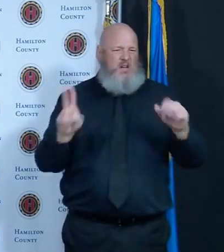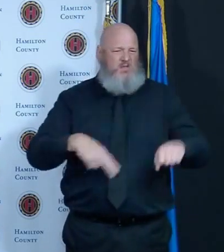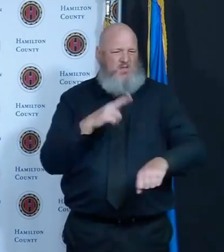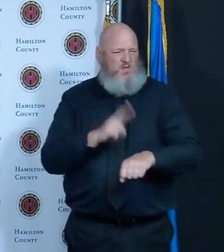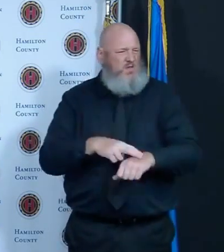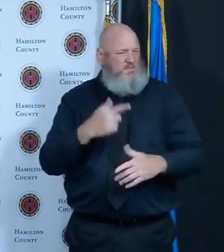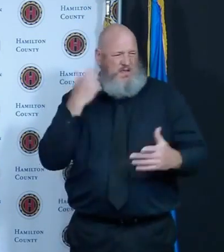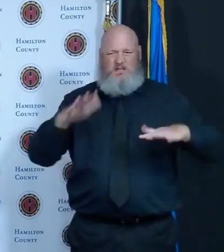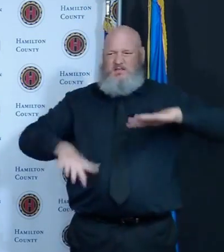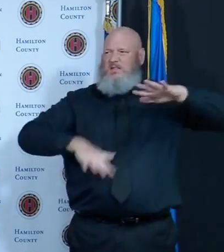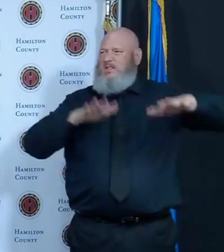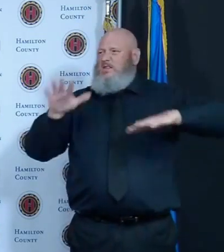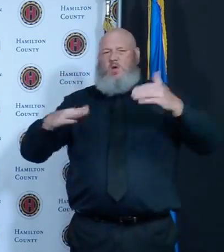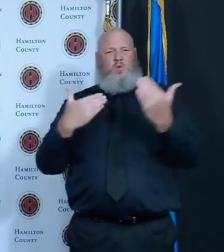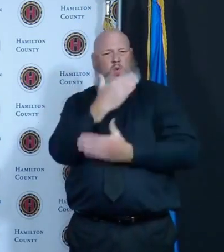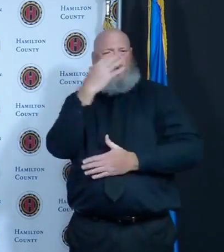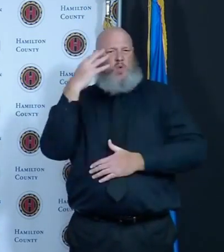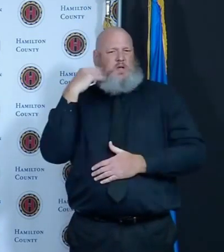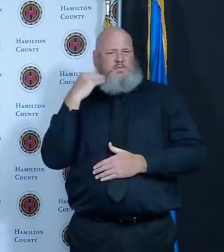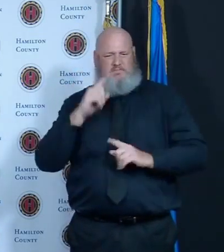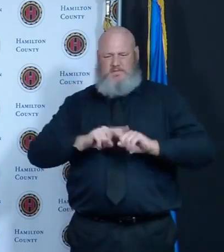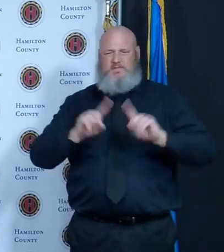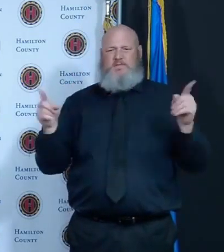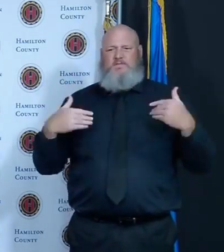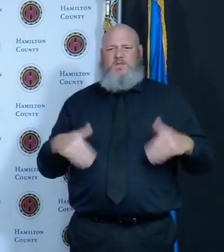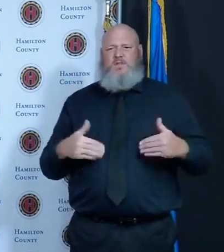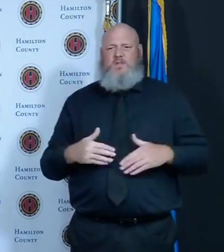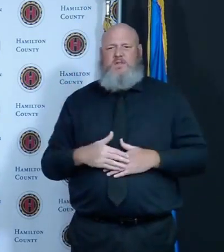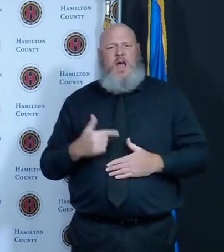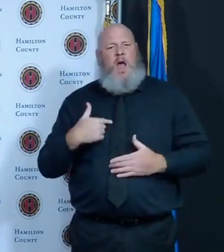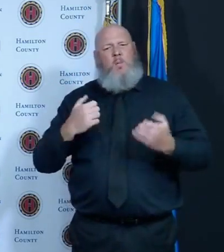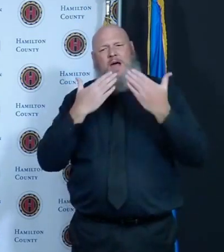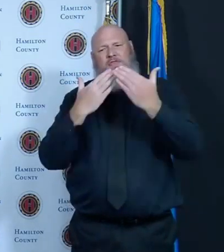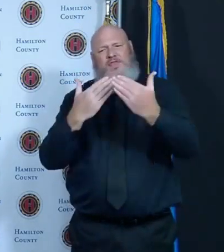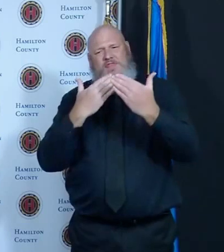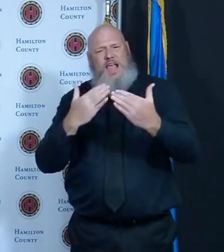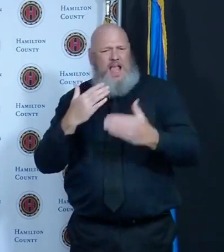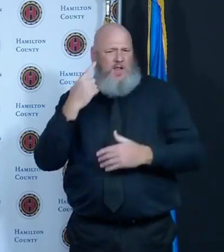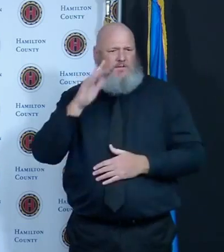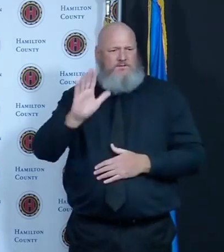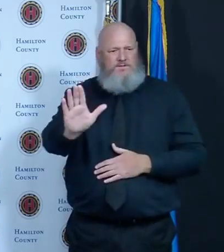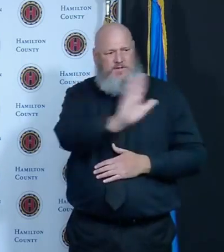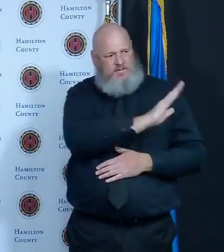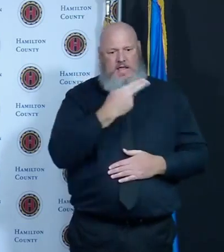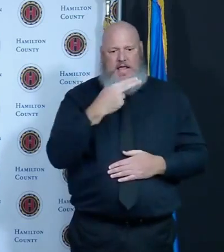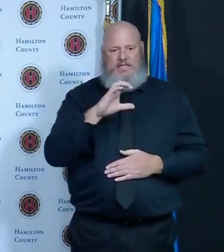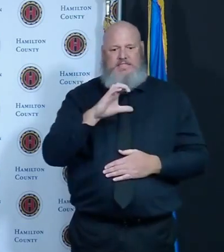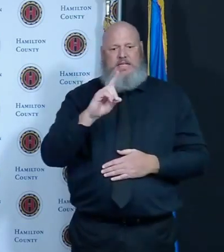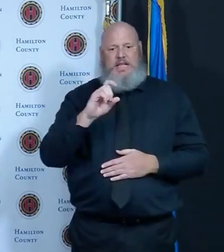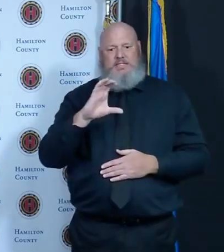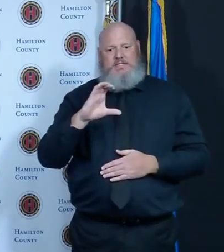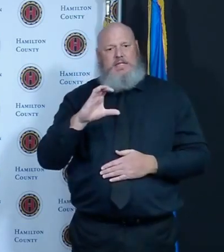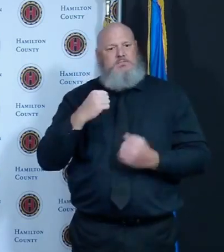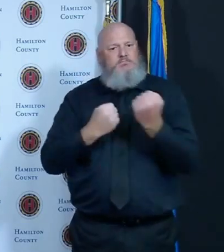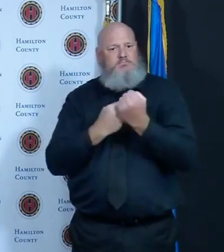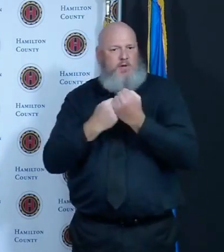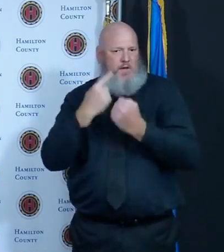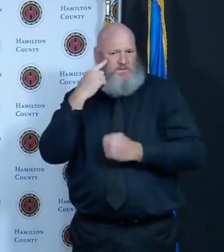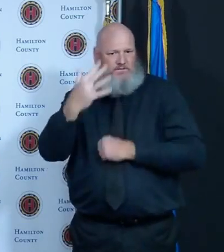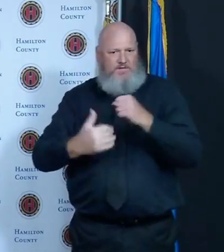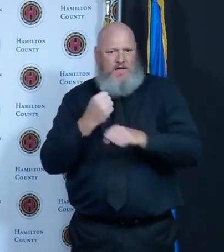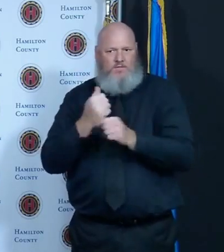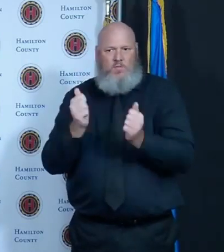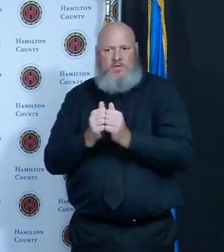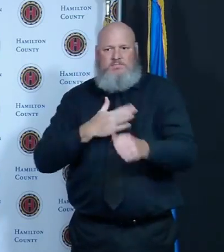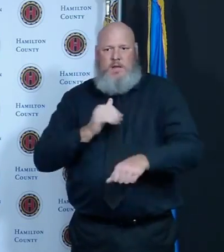country throughout the last 5 years. And I appreciate the county commissioner having me here today to chat with all of you, as well as Pat Longo. So I